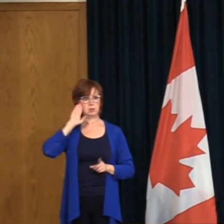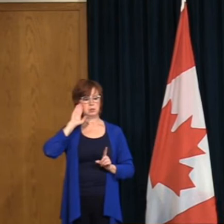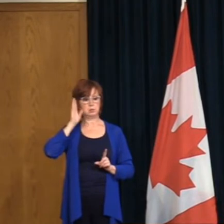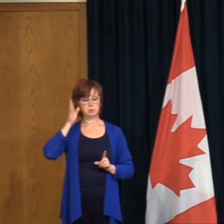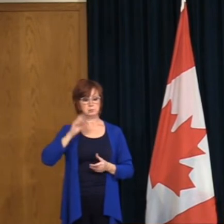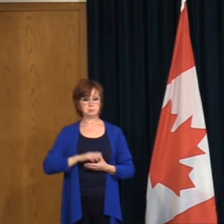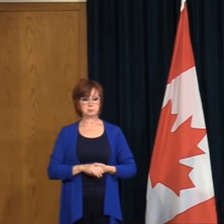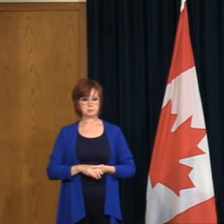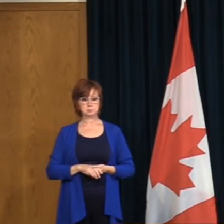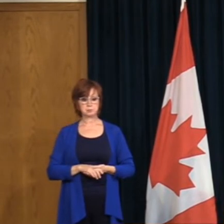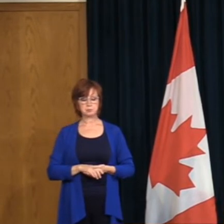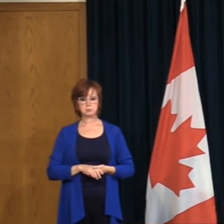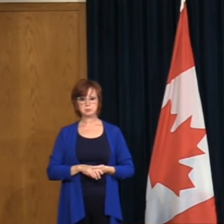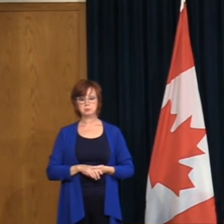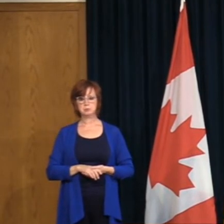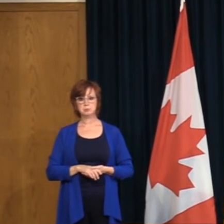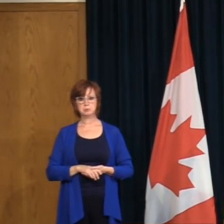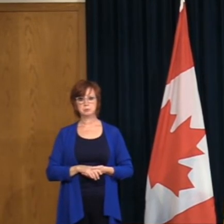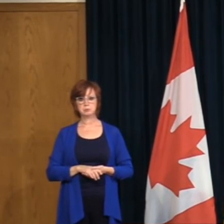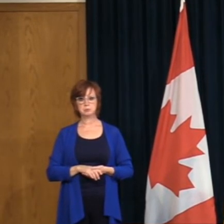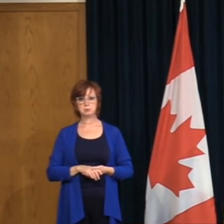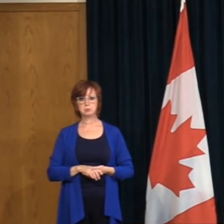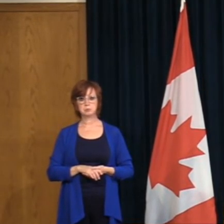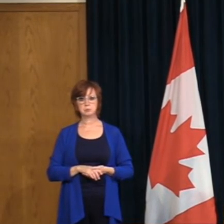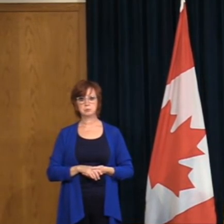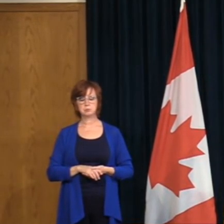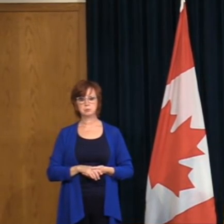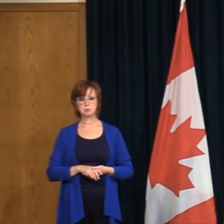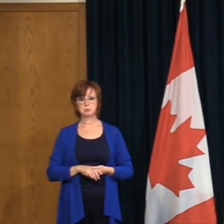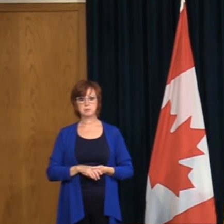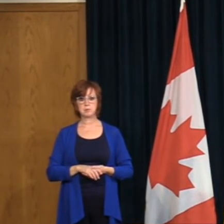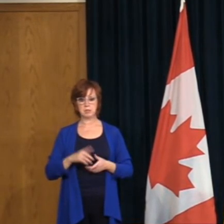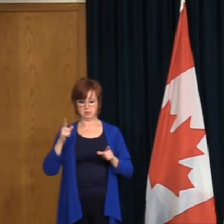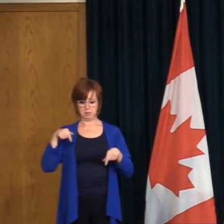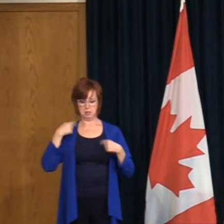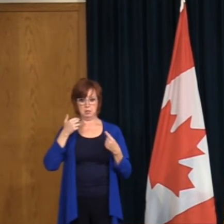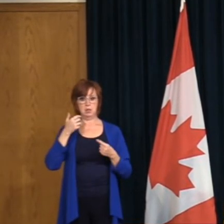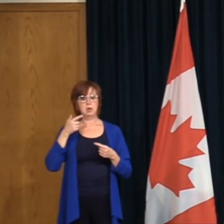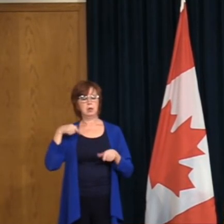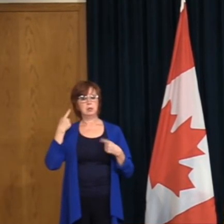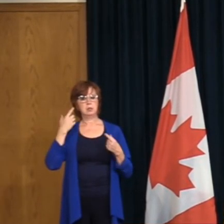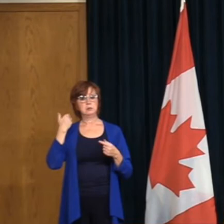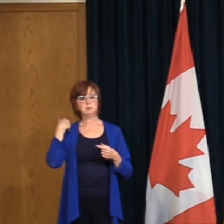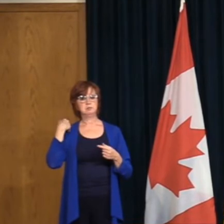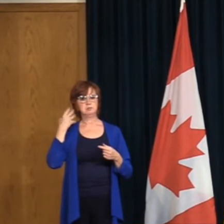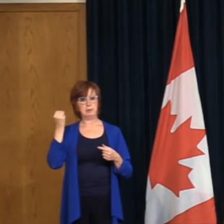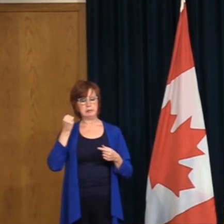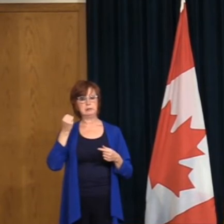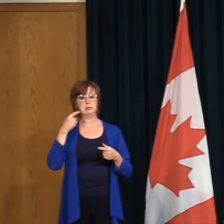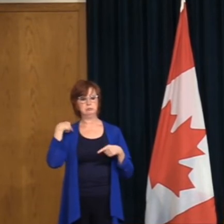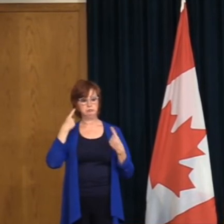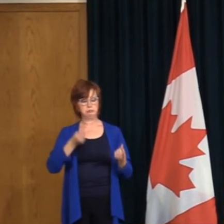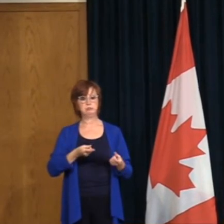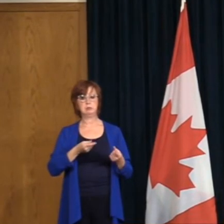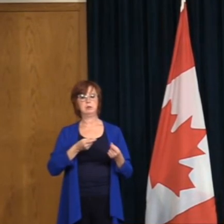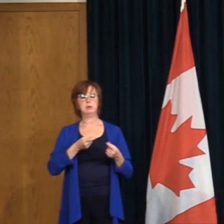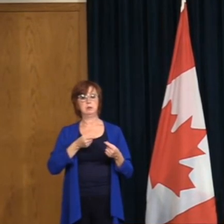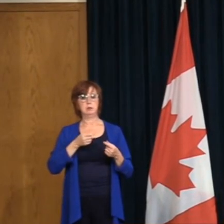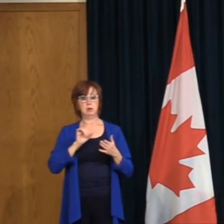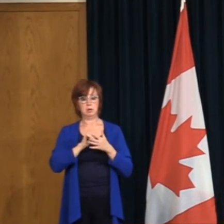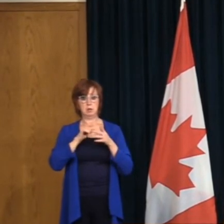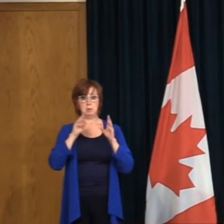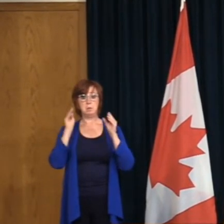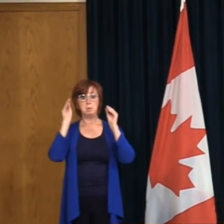have increased quite a bit over the last few days. Has that been in relation to the expanded criteria, and do we expect